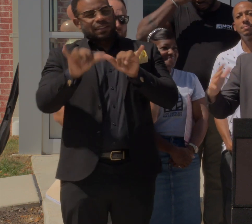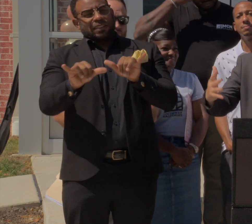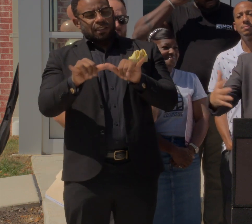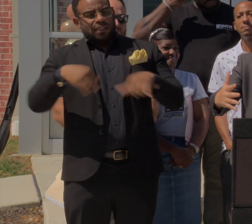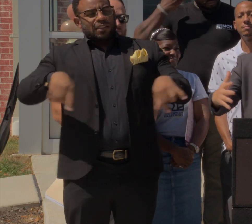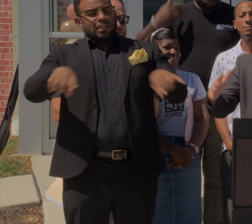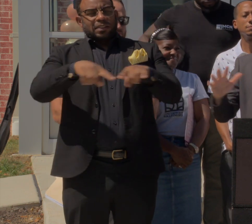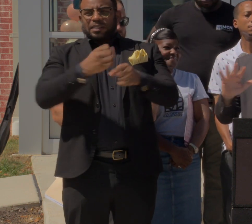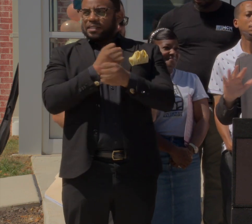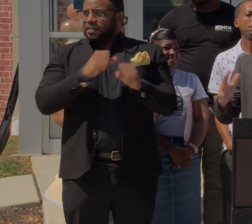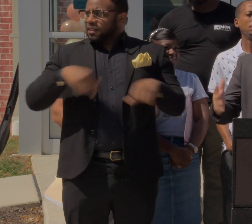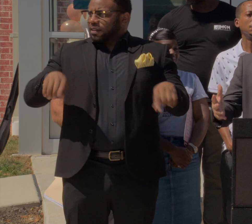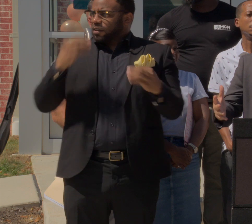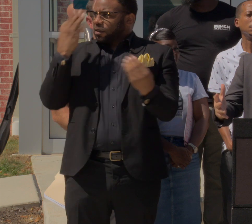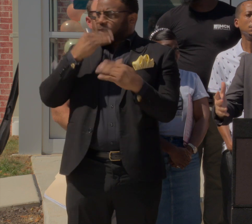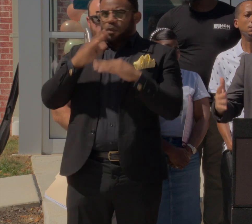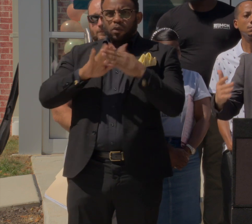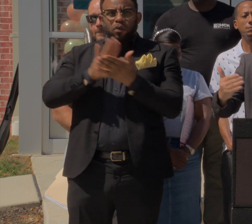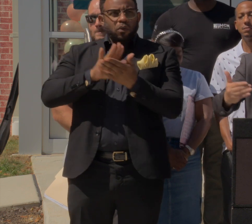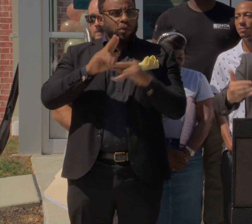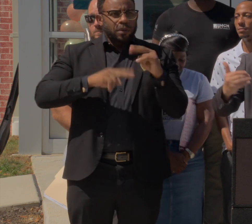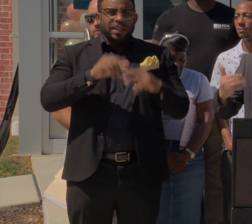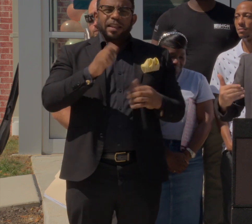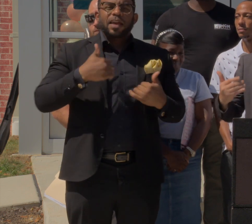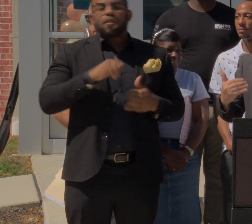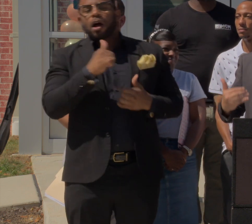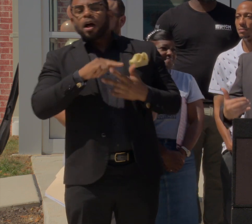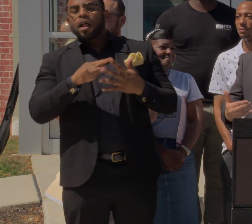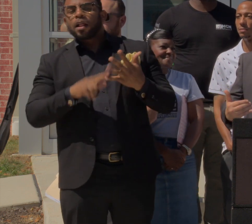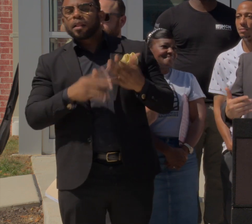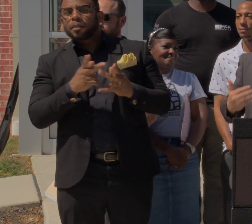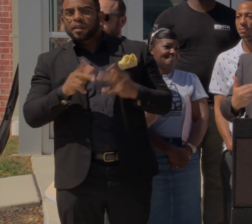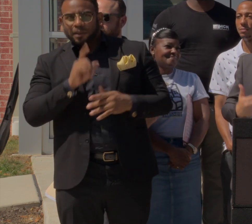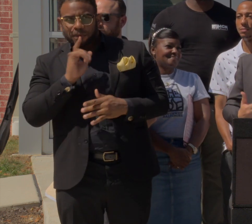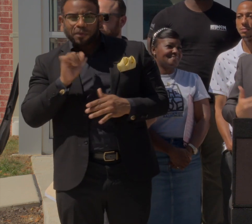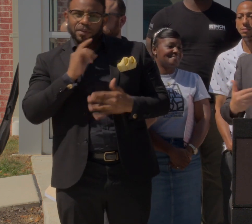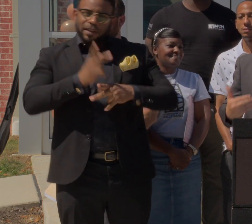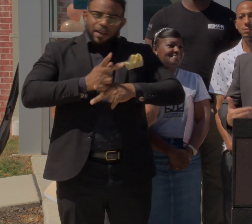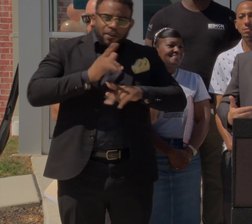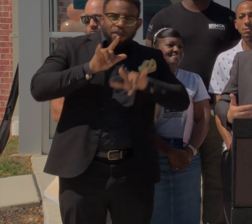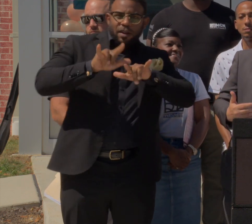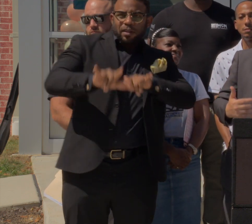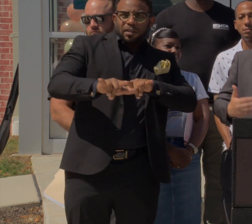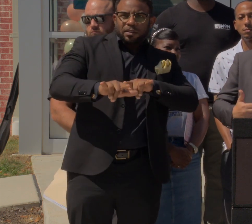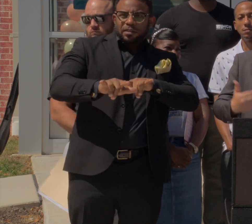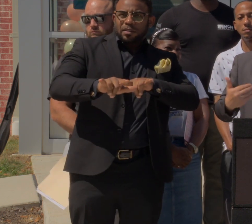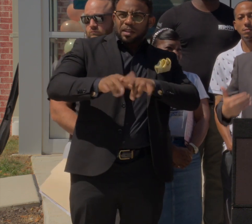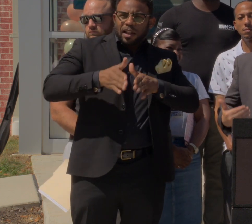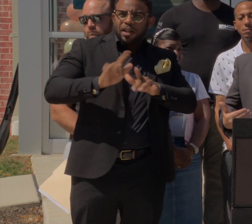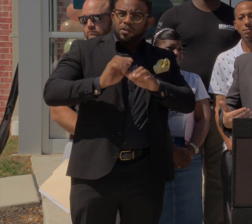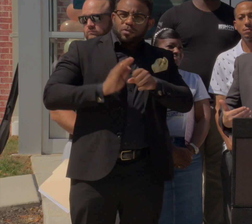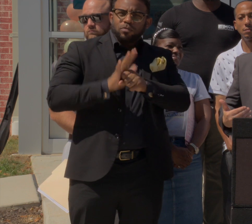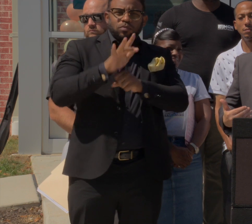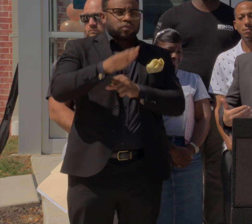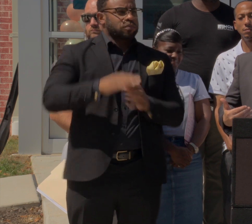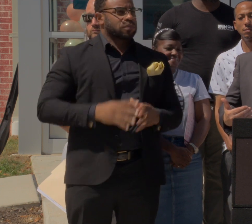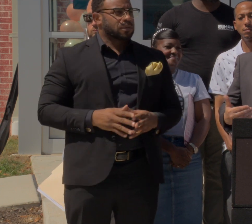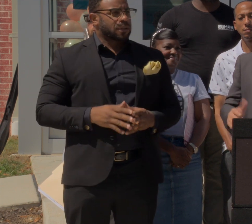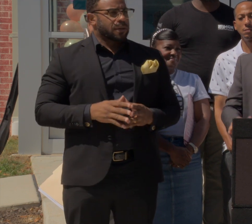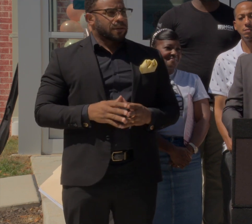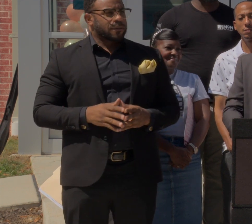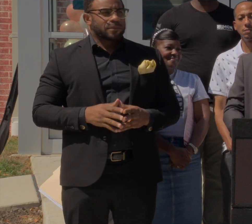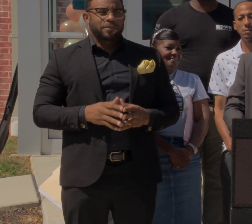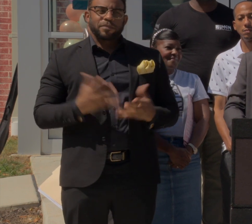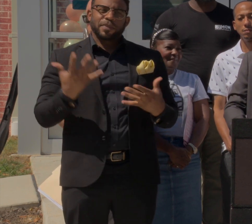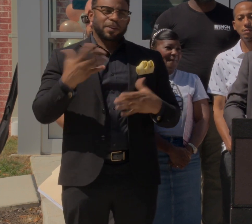of our lovely school building, they need to have other places to be where they are cared for and loved and allowed to flourish.